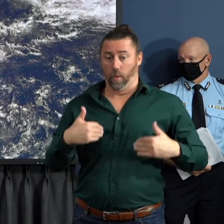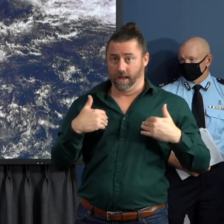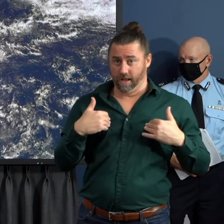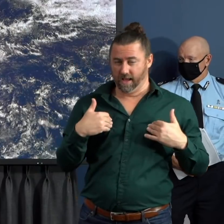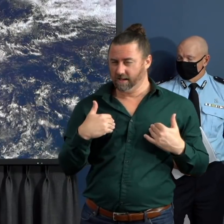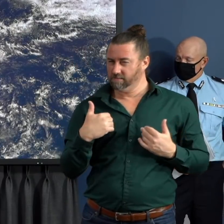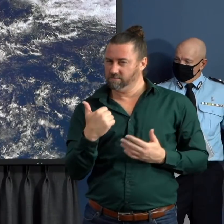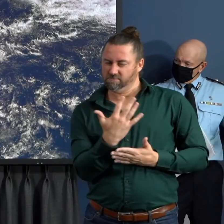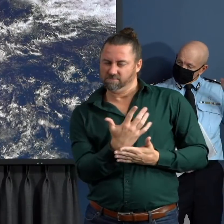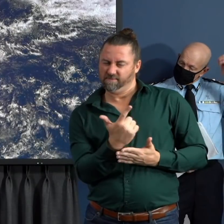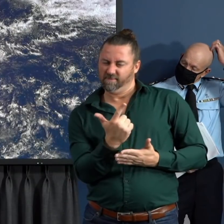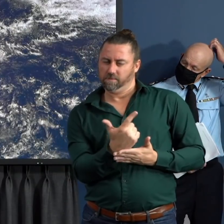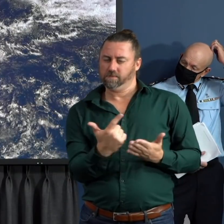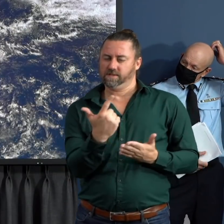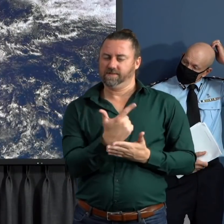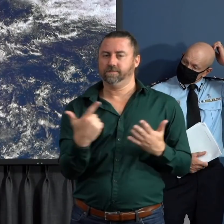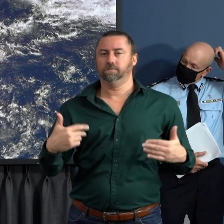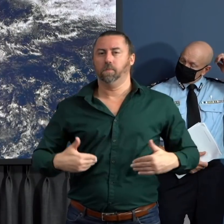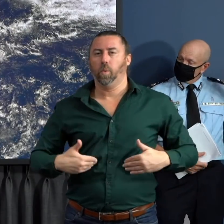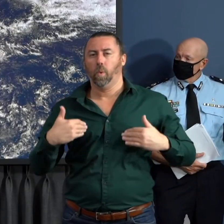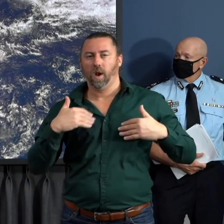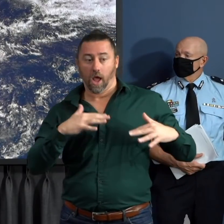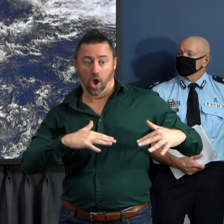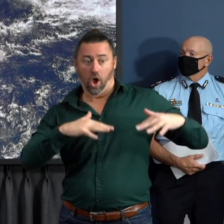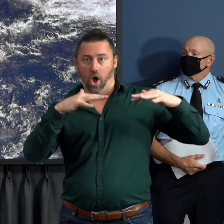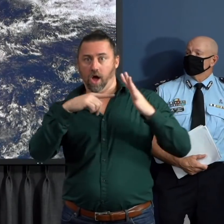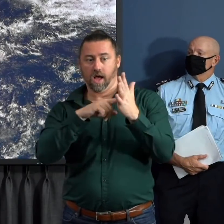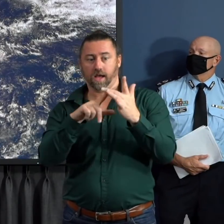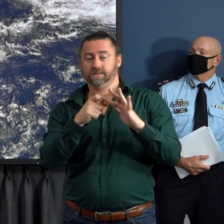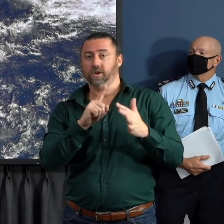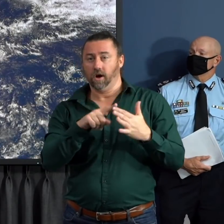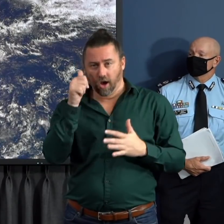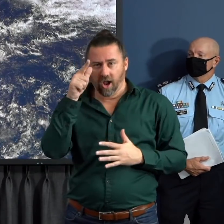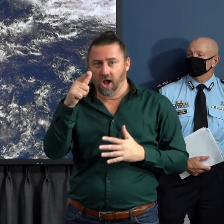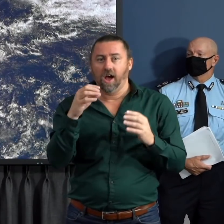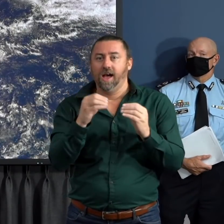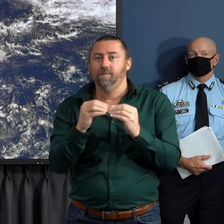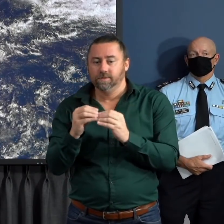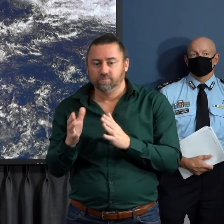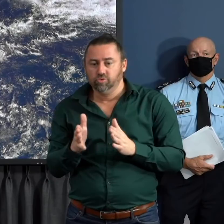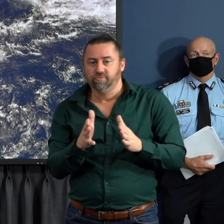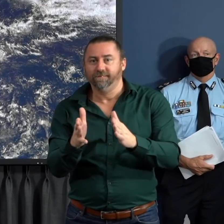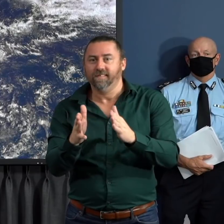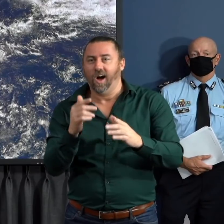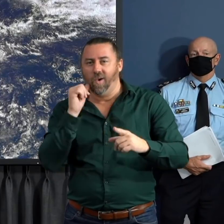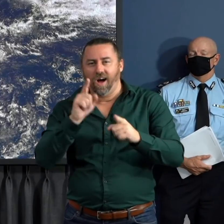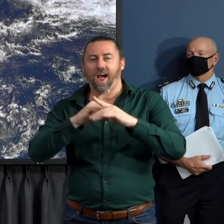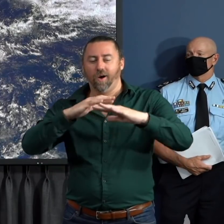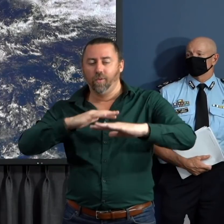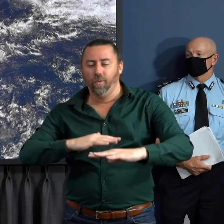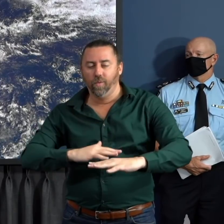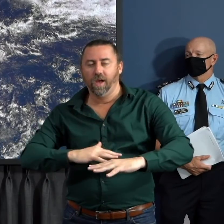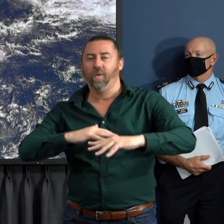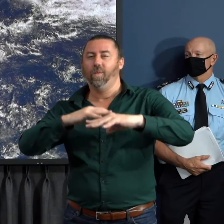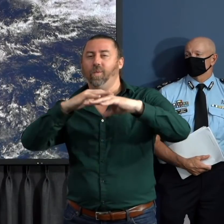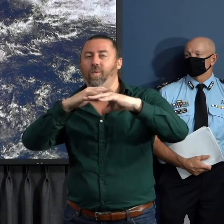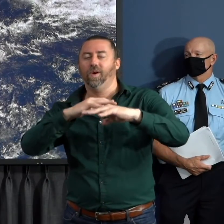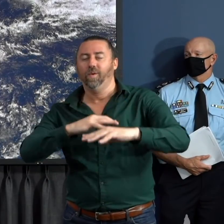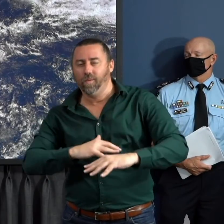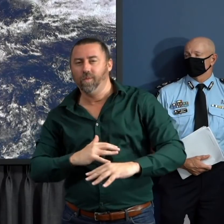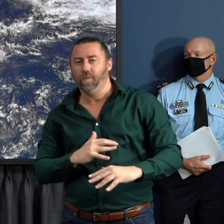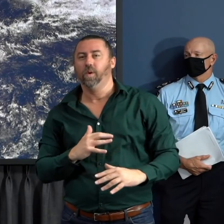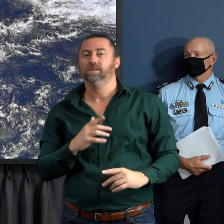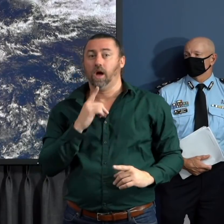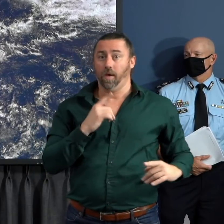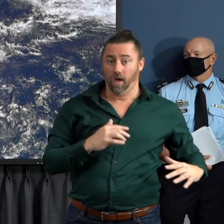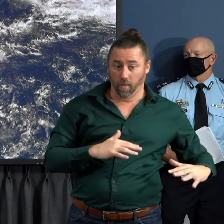around 7:30, and we are seeing the Brisbane River can be quite dependent on the tide. So we are seeing small peaks at high